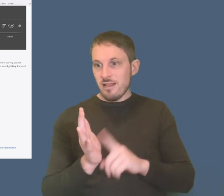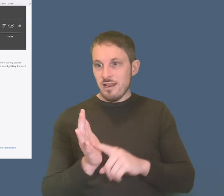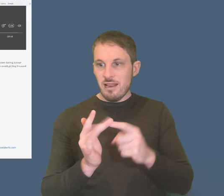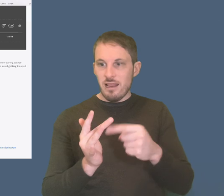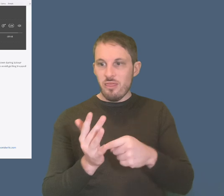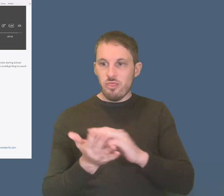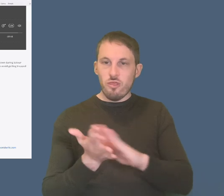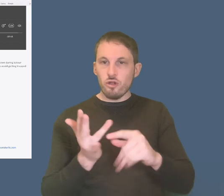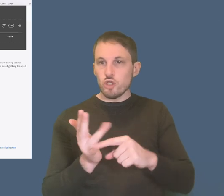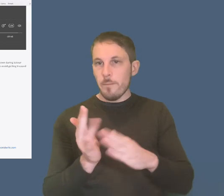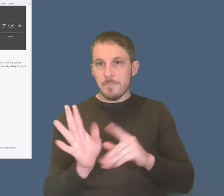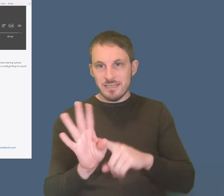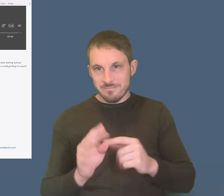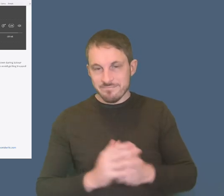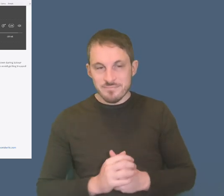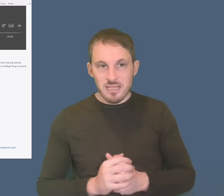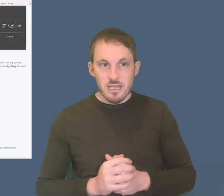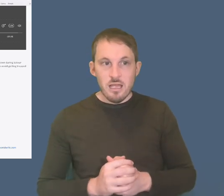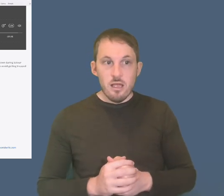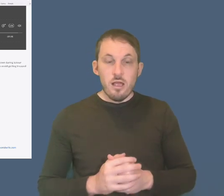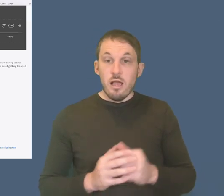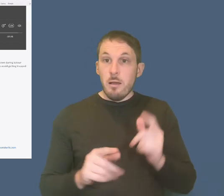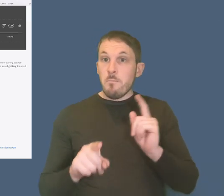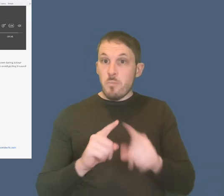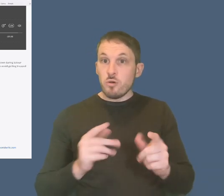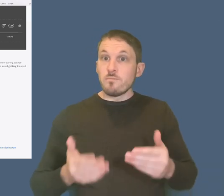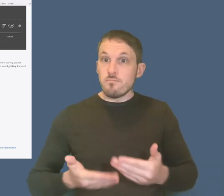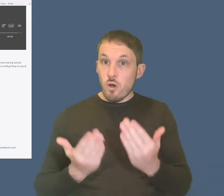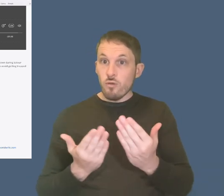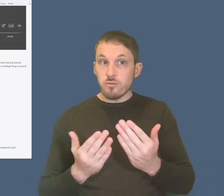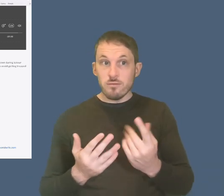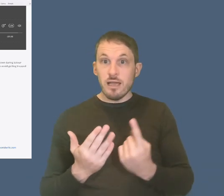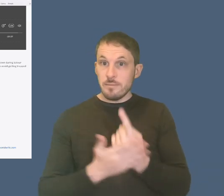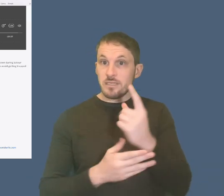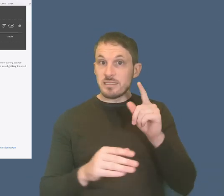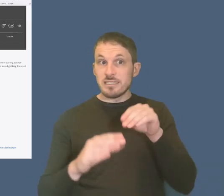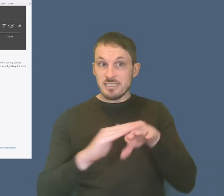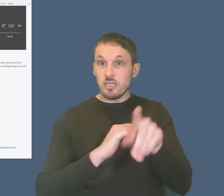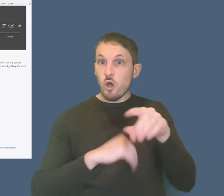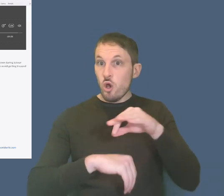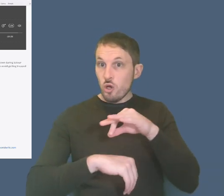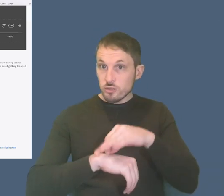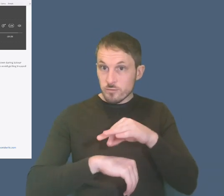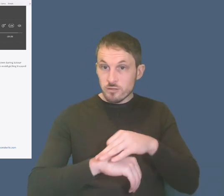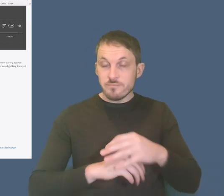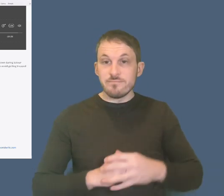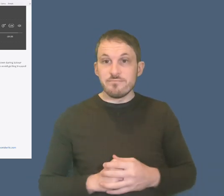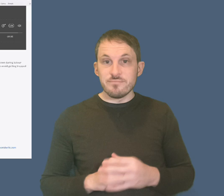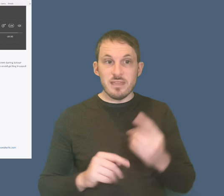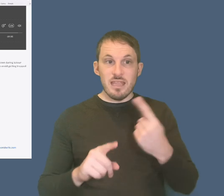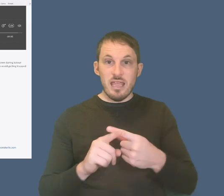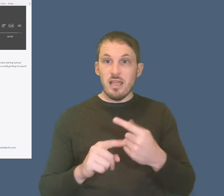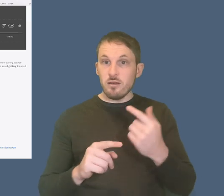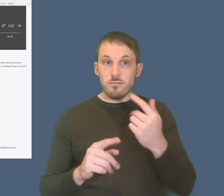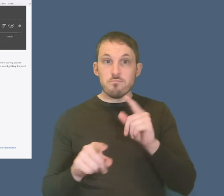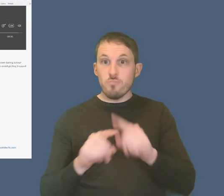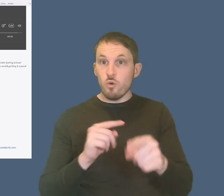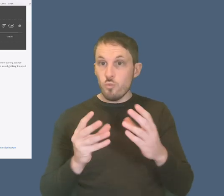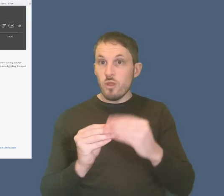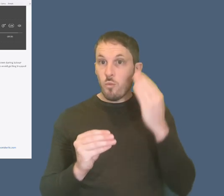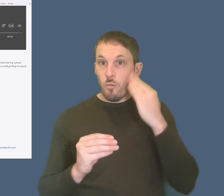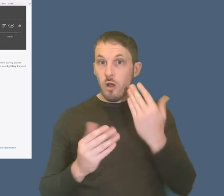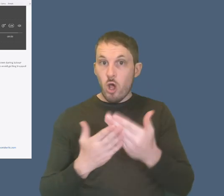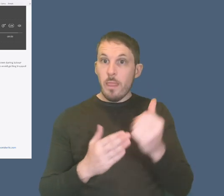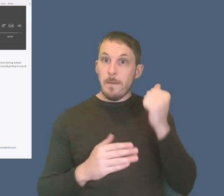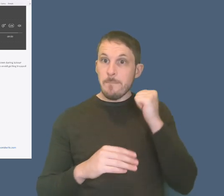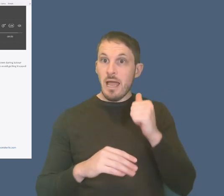in most Western countries is that most births are occurring in hospitals and will be occurring with the woman on her back. And